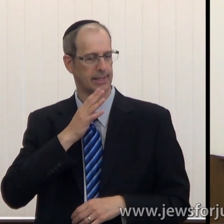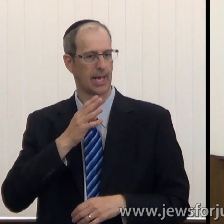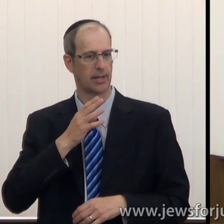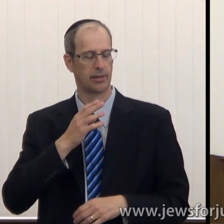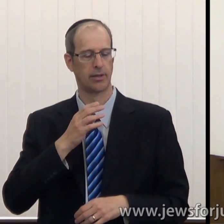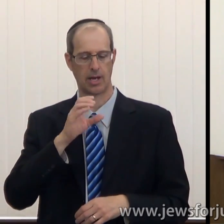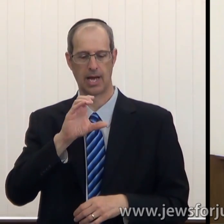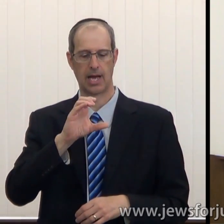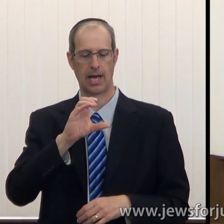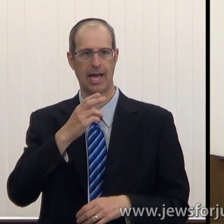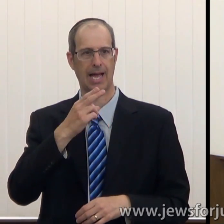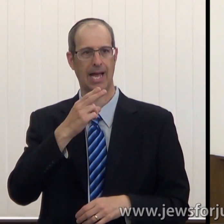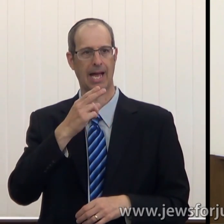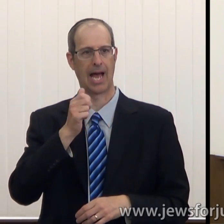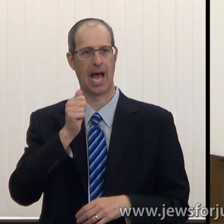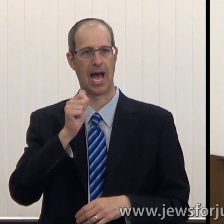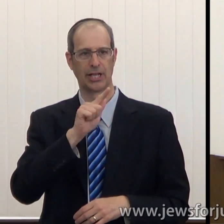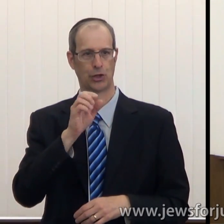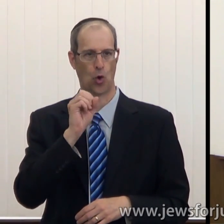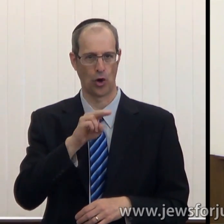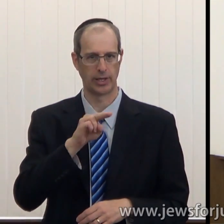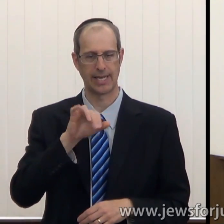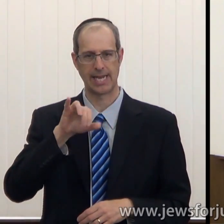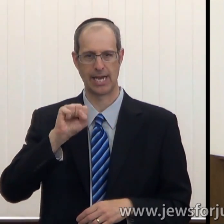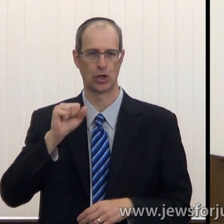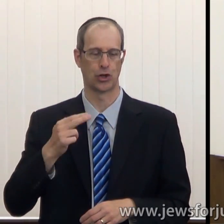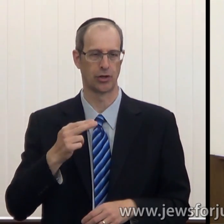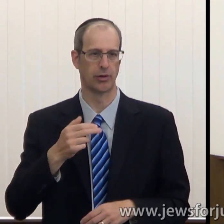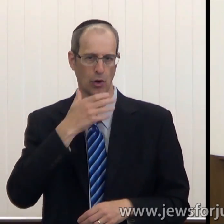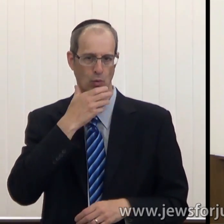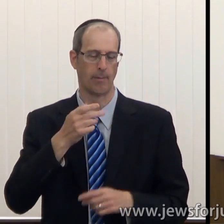Ish, this rabbi, the Chazon Ish,